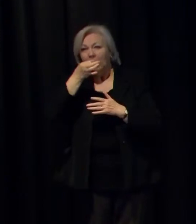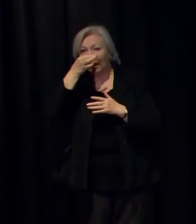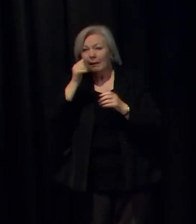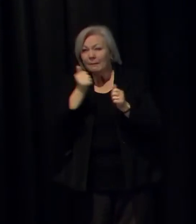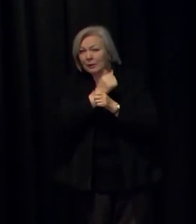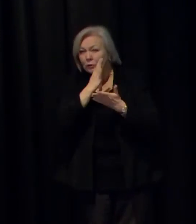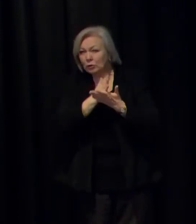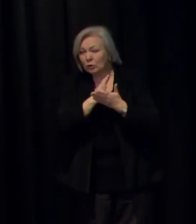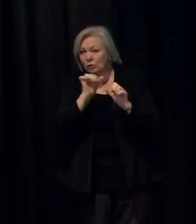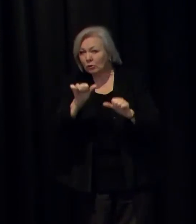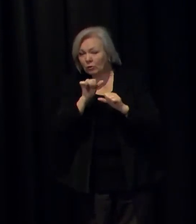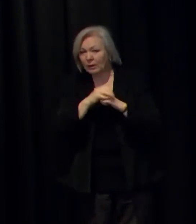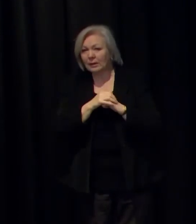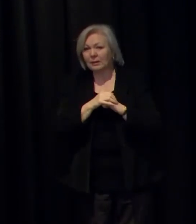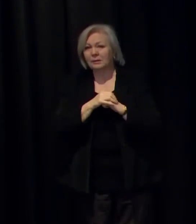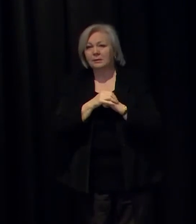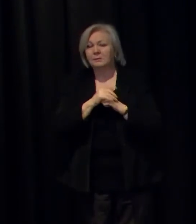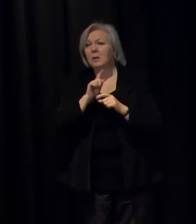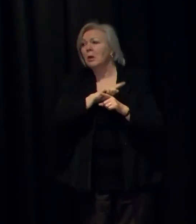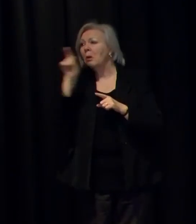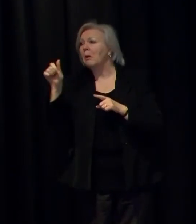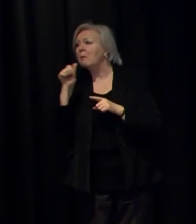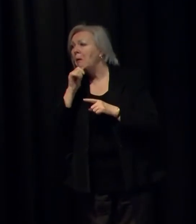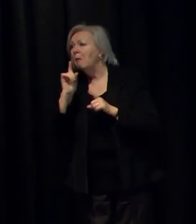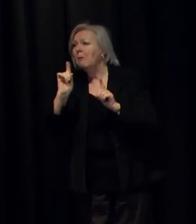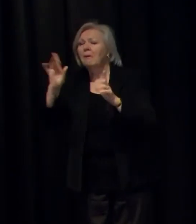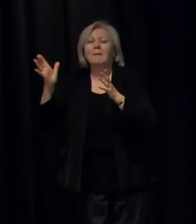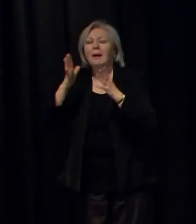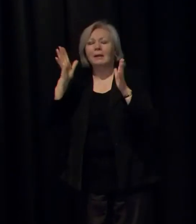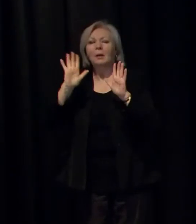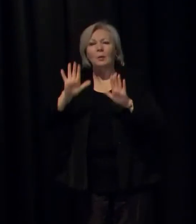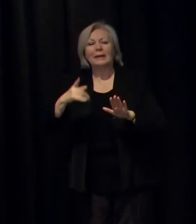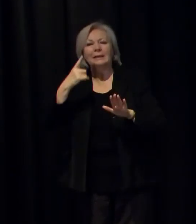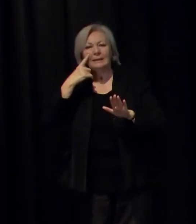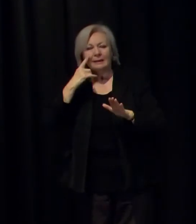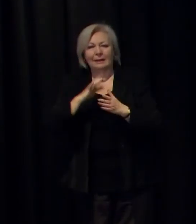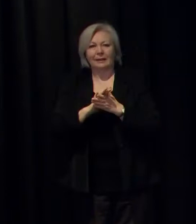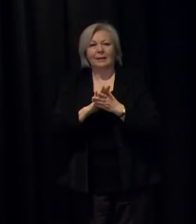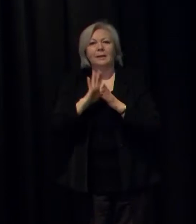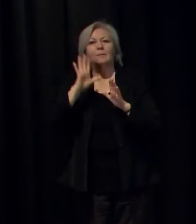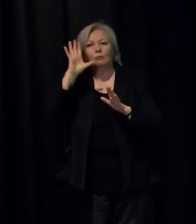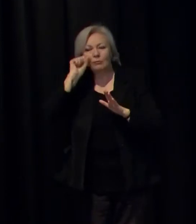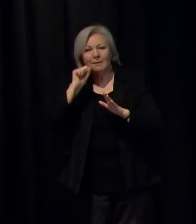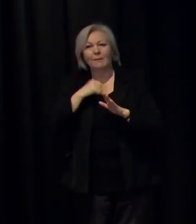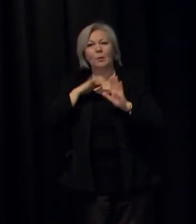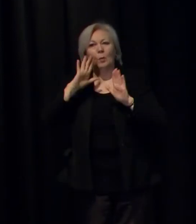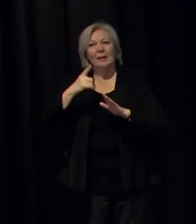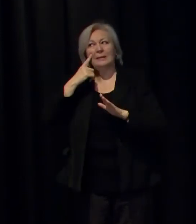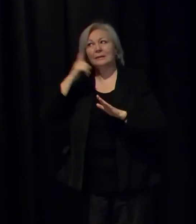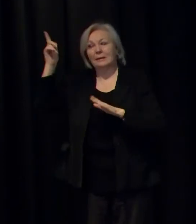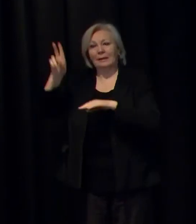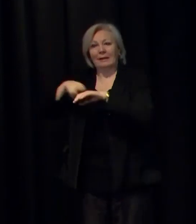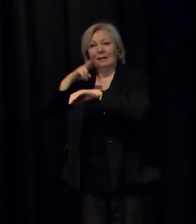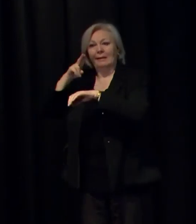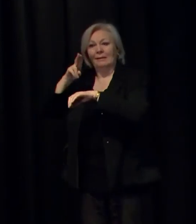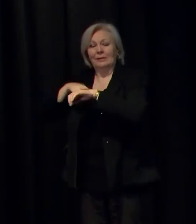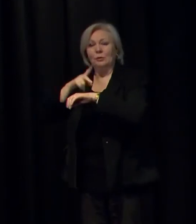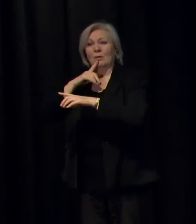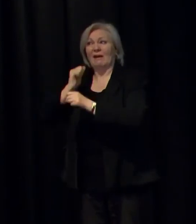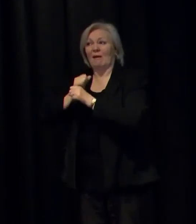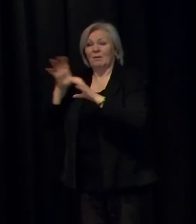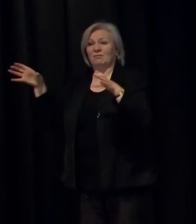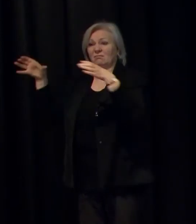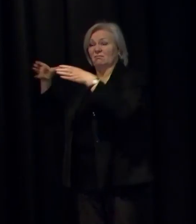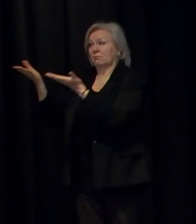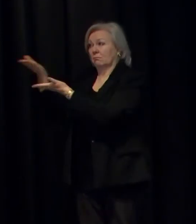comes to what sort of quarantine you have to do. But I think we'd all be well served by a National Cabinet discussion, which I think will happen quite soon, where